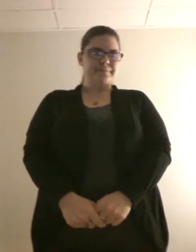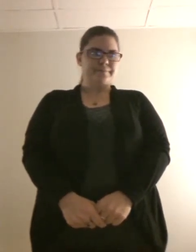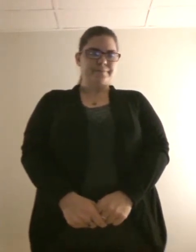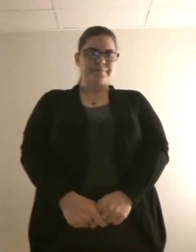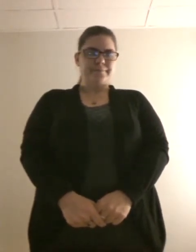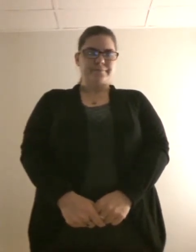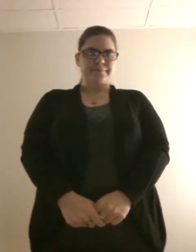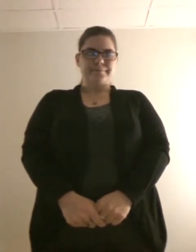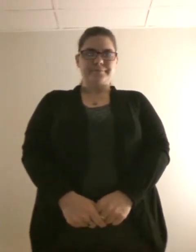art.